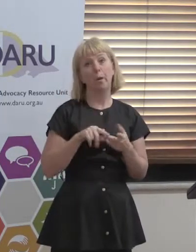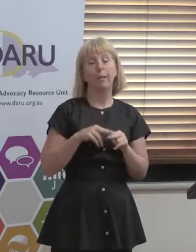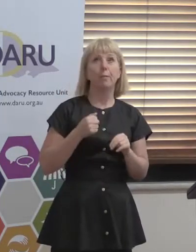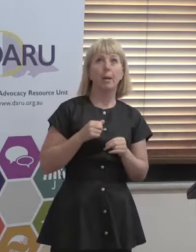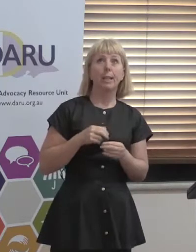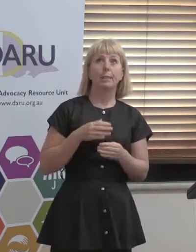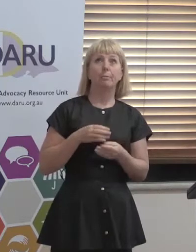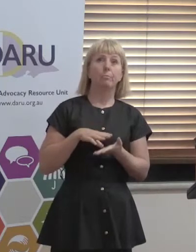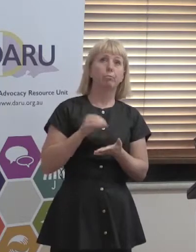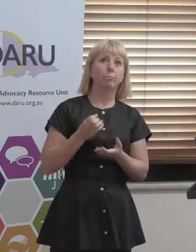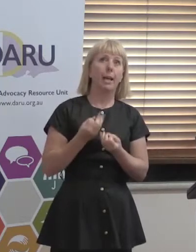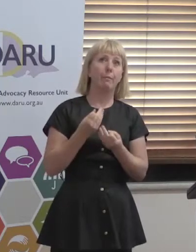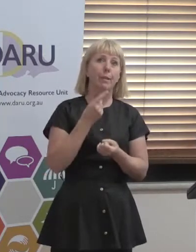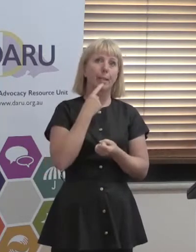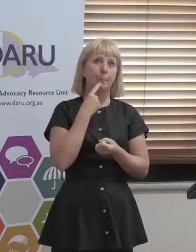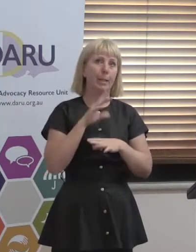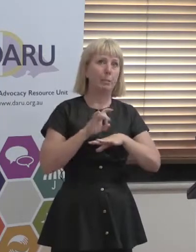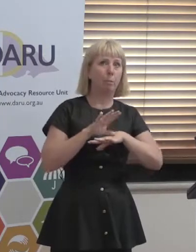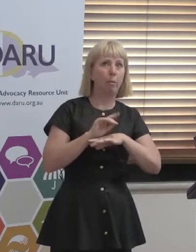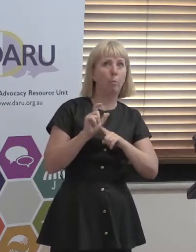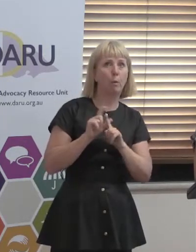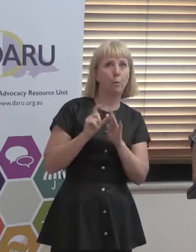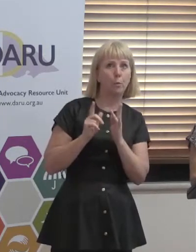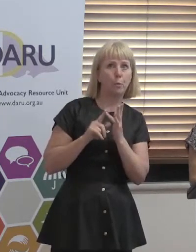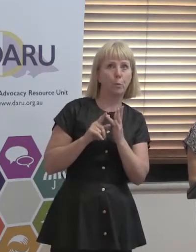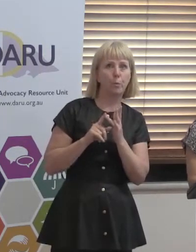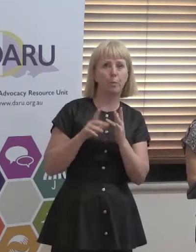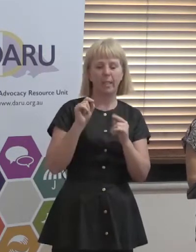speech pathologist? You know, those kinds of